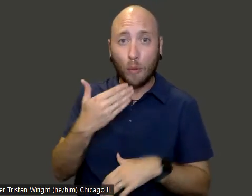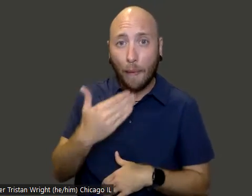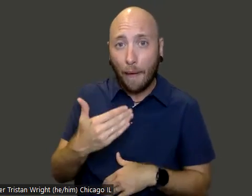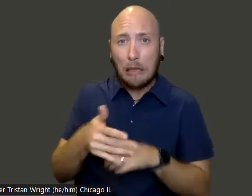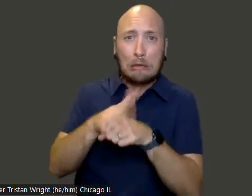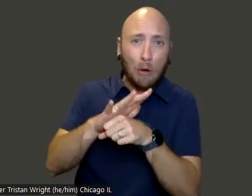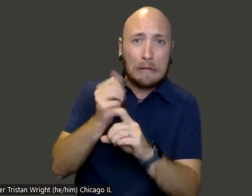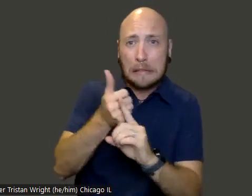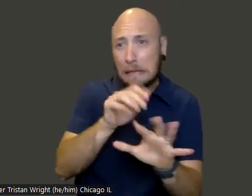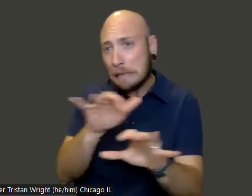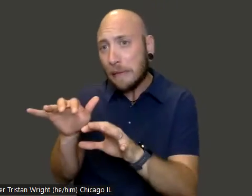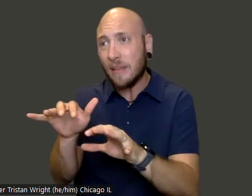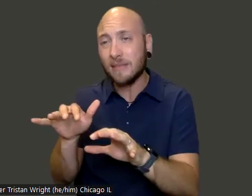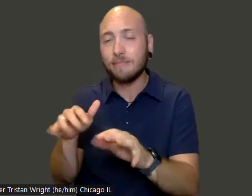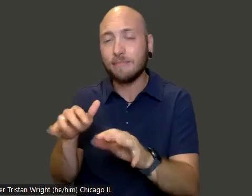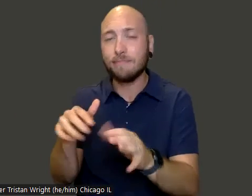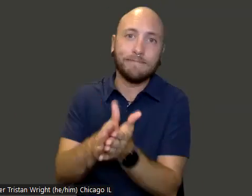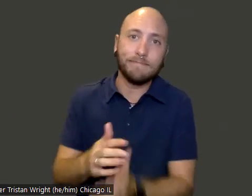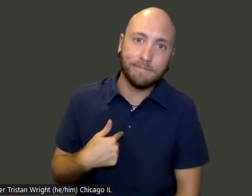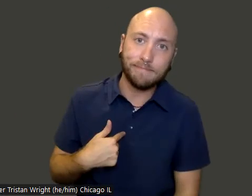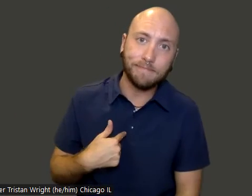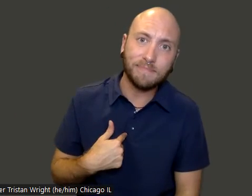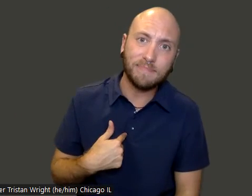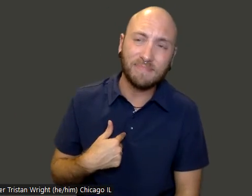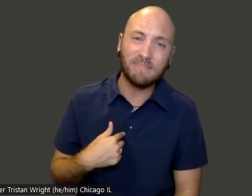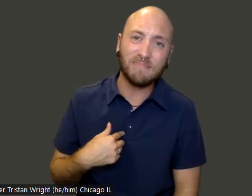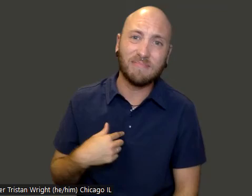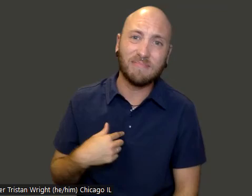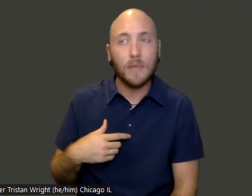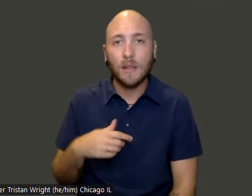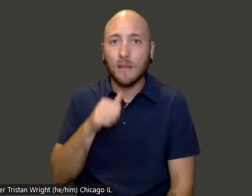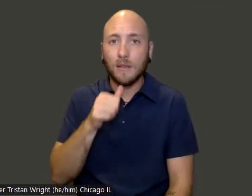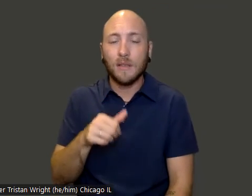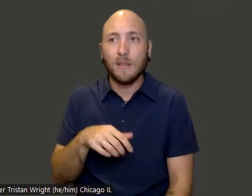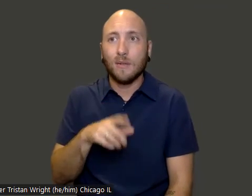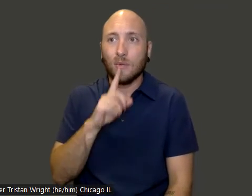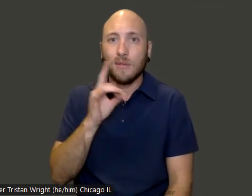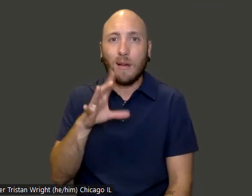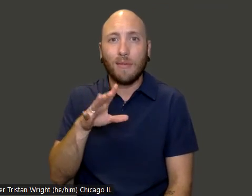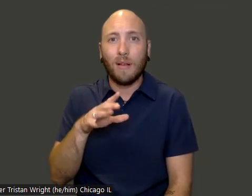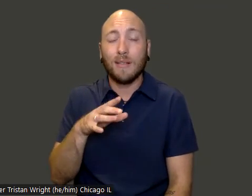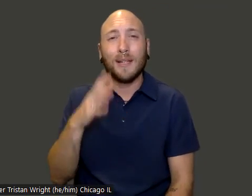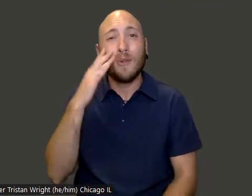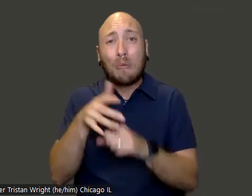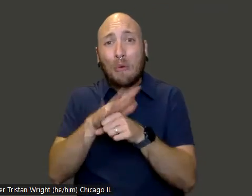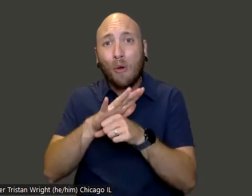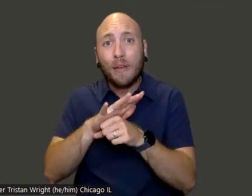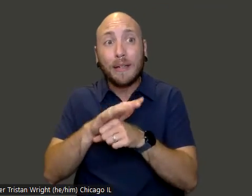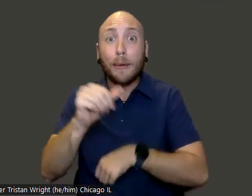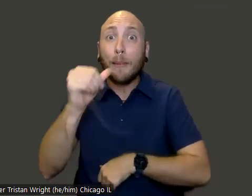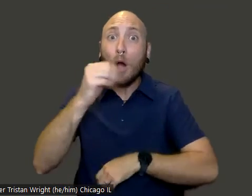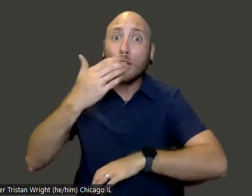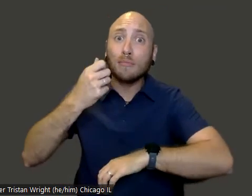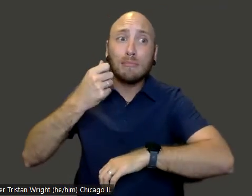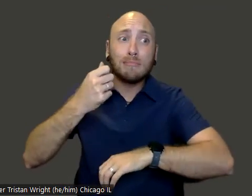drinking, and it was pretty miserable because it was COVID. It's not like I could go out to the bar. It's not like I could socialize. It was just